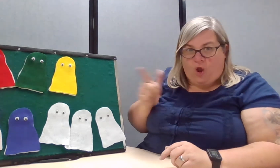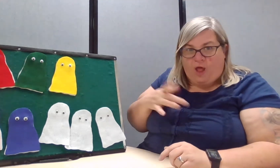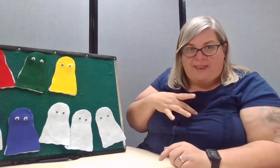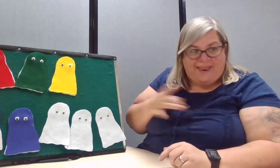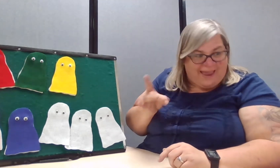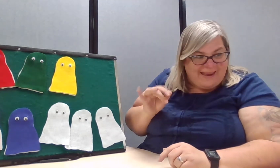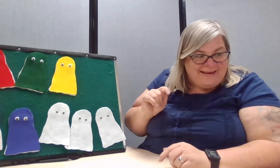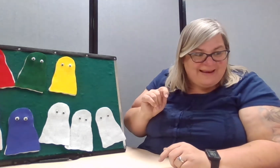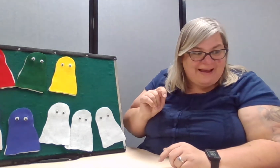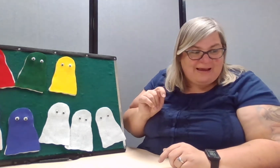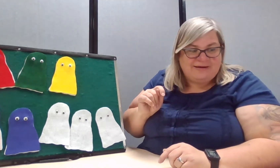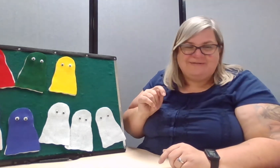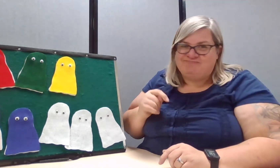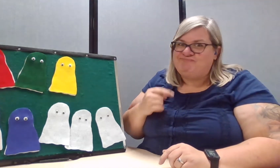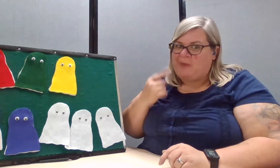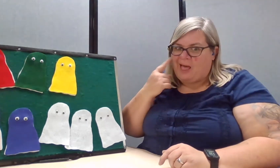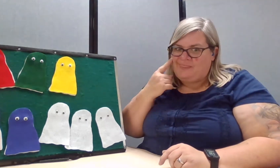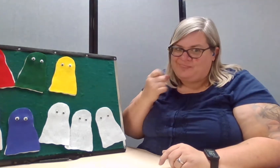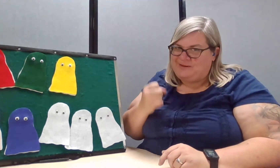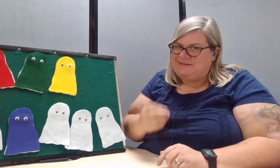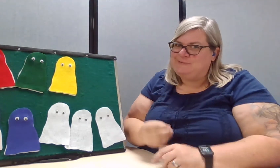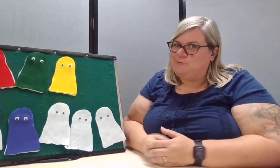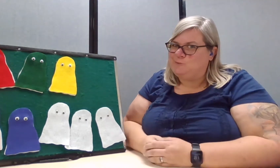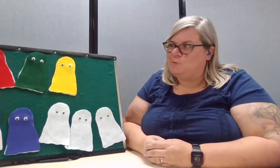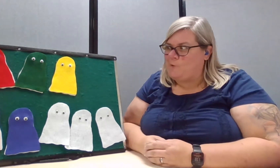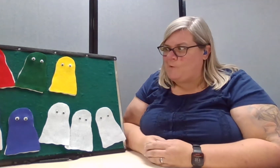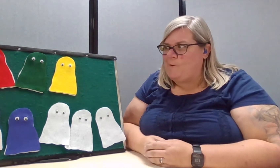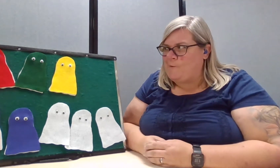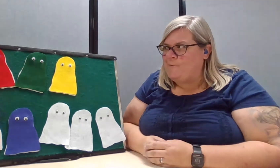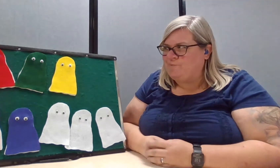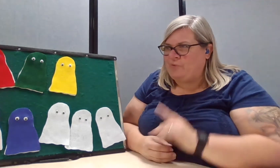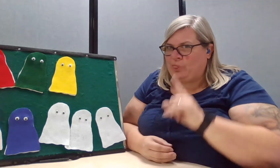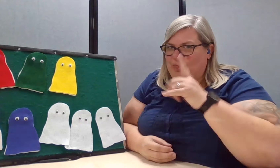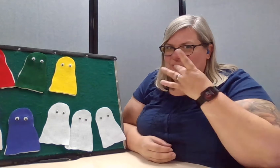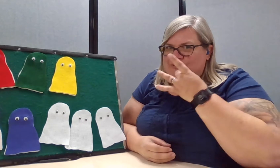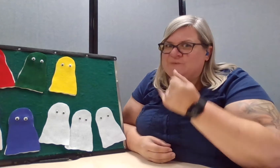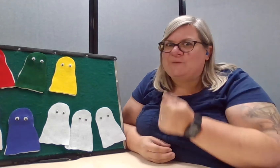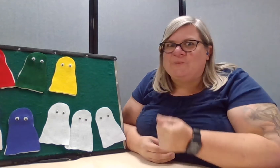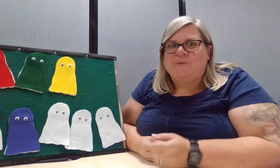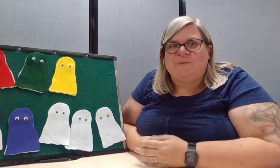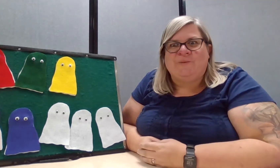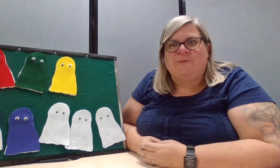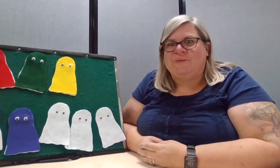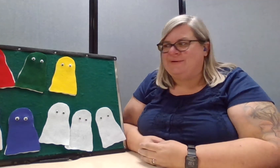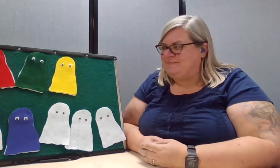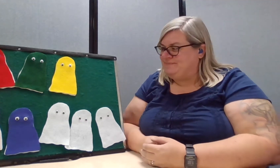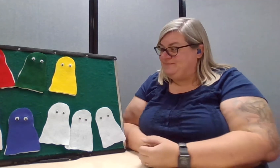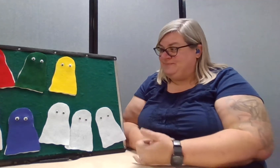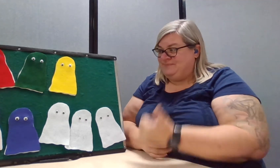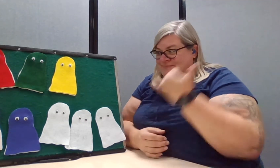Do you think they all liked their colors? I think so. And they look delicious.